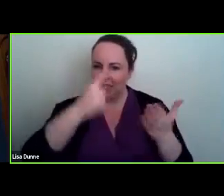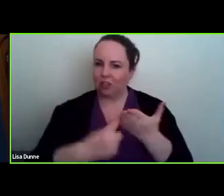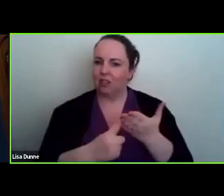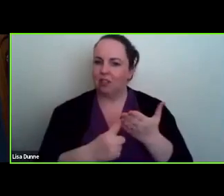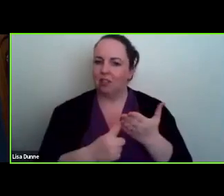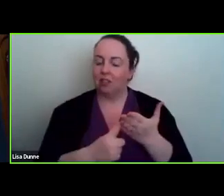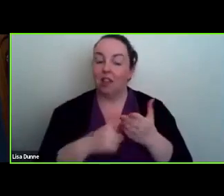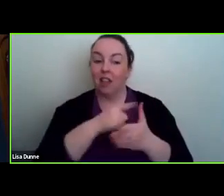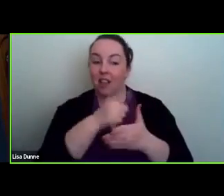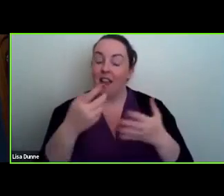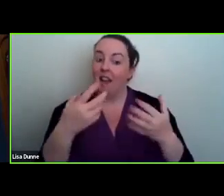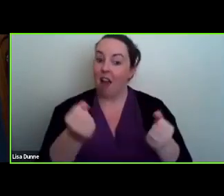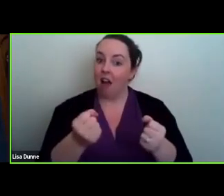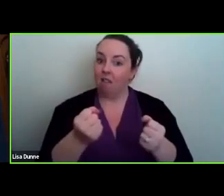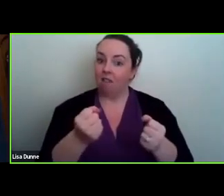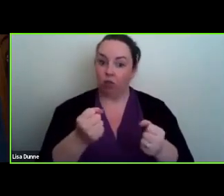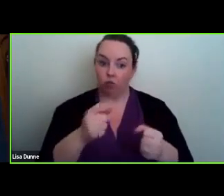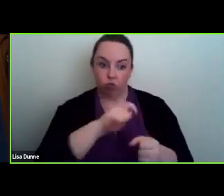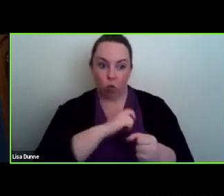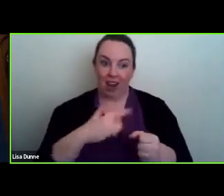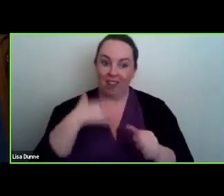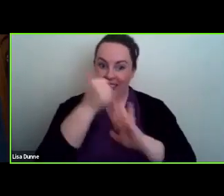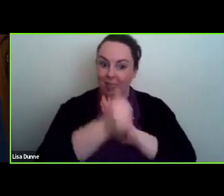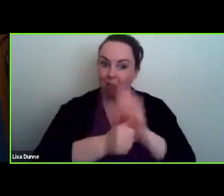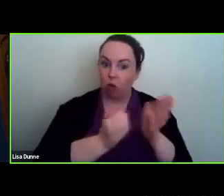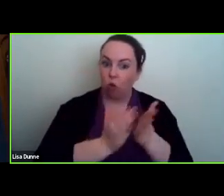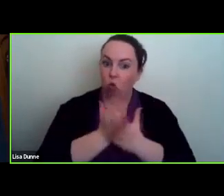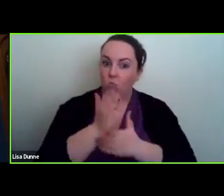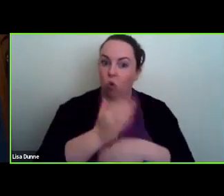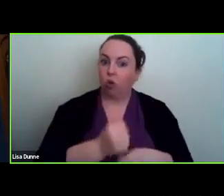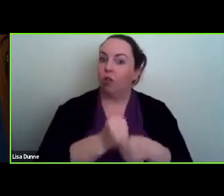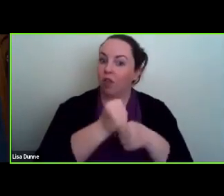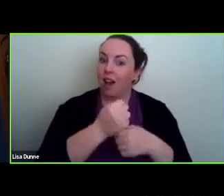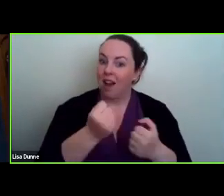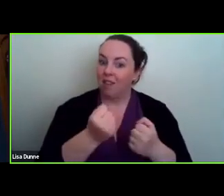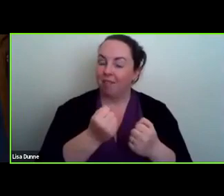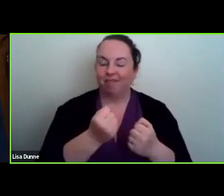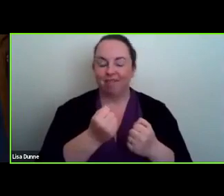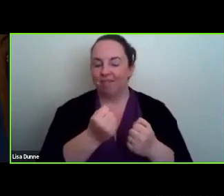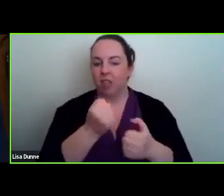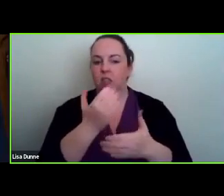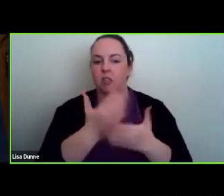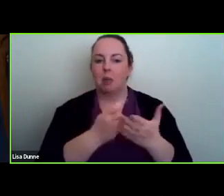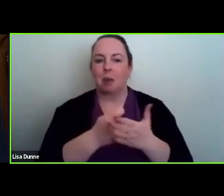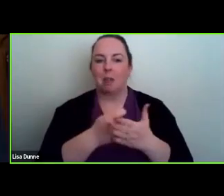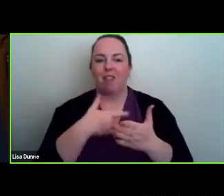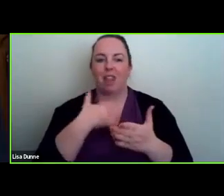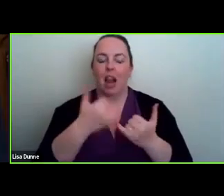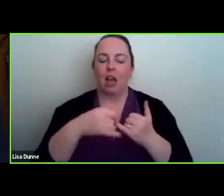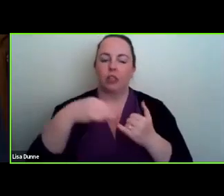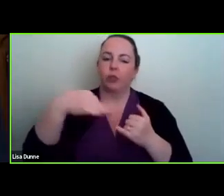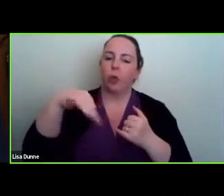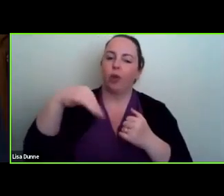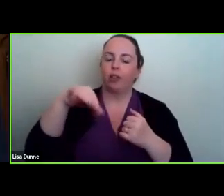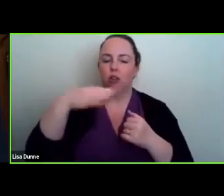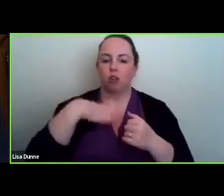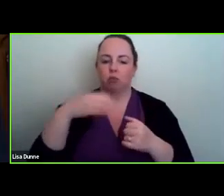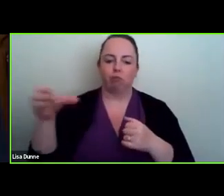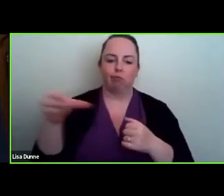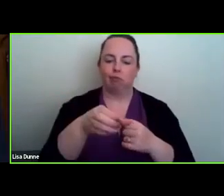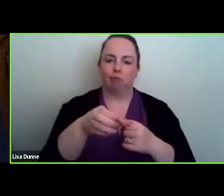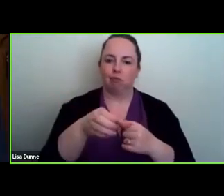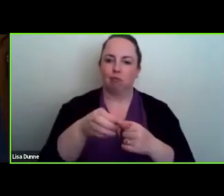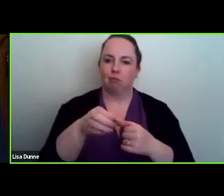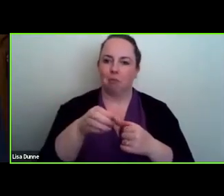that exists within that room? It's rare. Perhaps it can be considered as tokenism, but I fundamentally believe that if our exclusion is